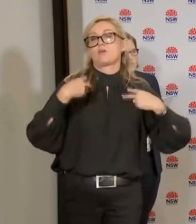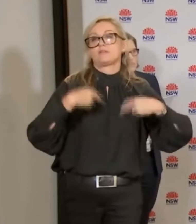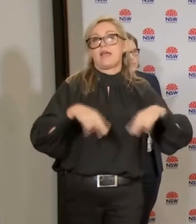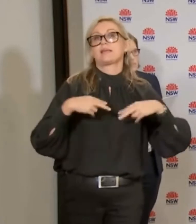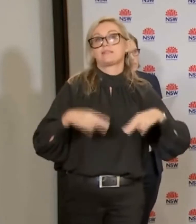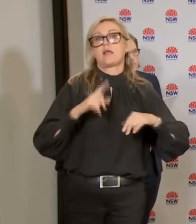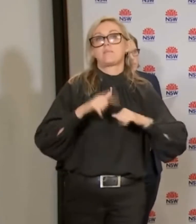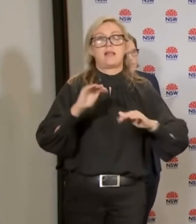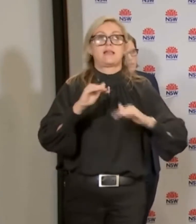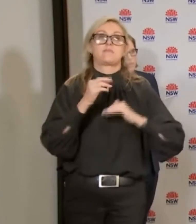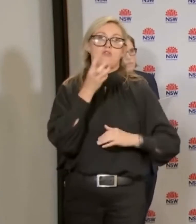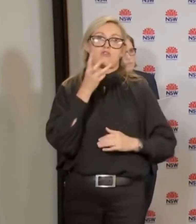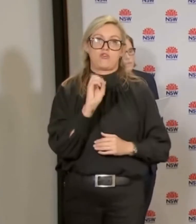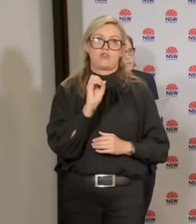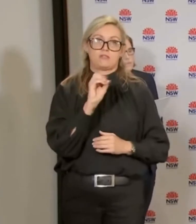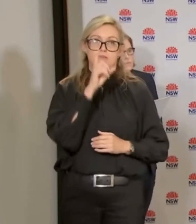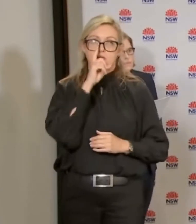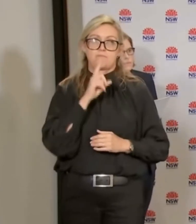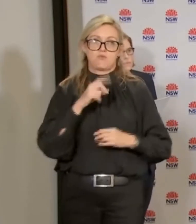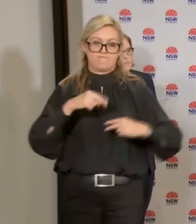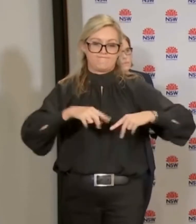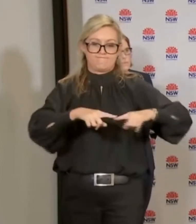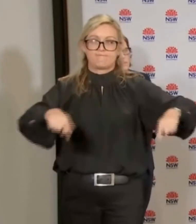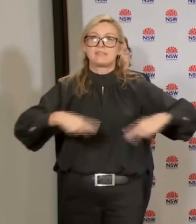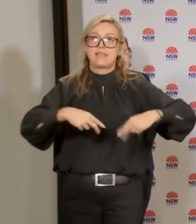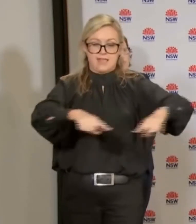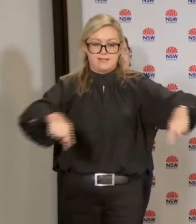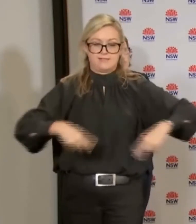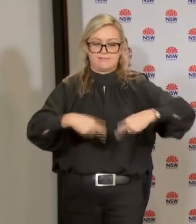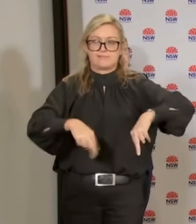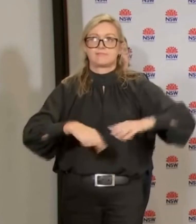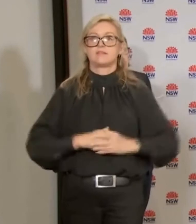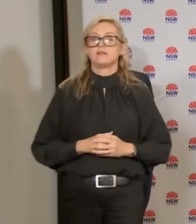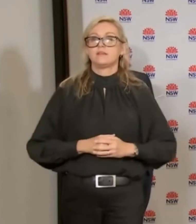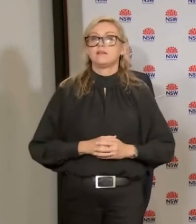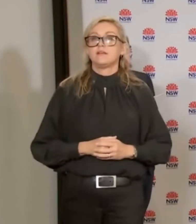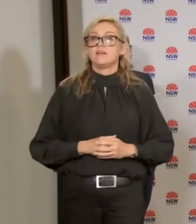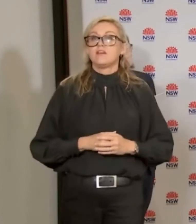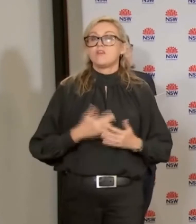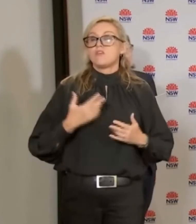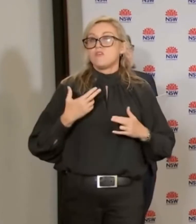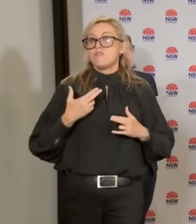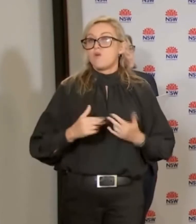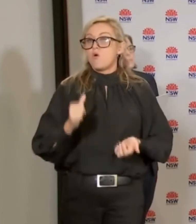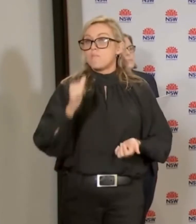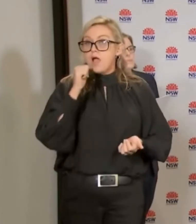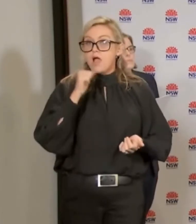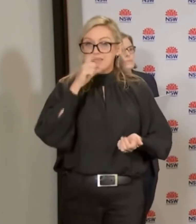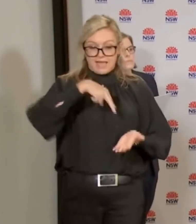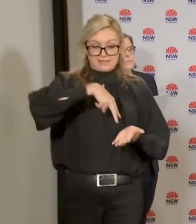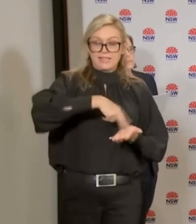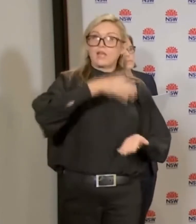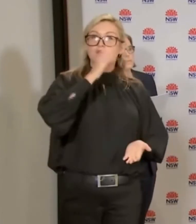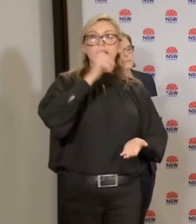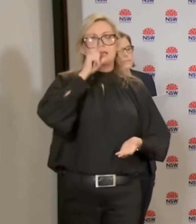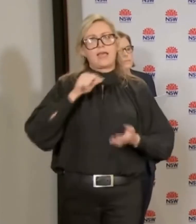ask everybody again to respect that. In relation to being able to standing up and having a drink, at the moment you can do that